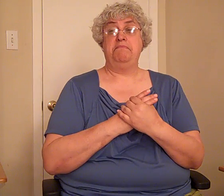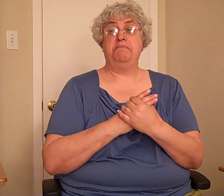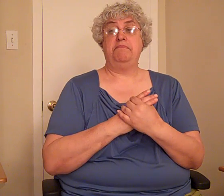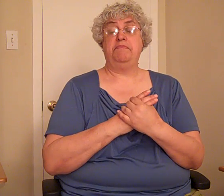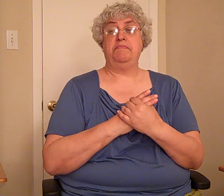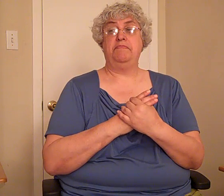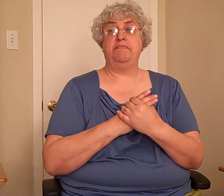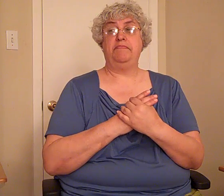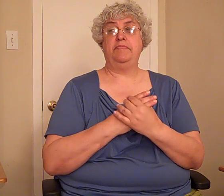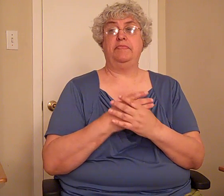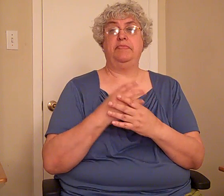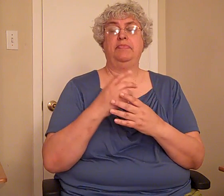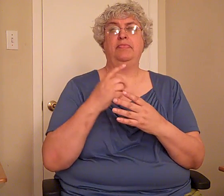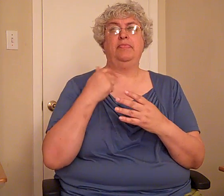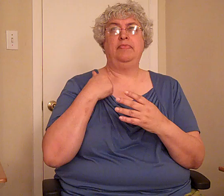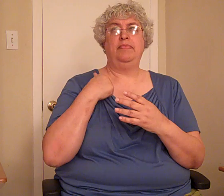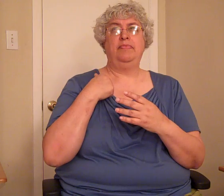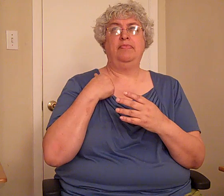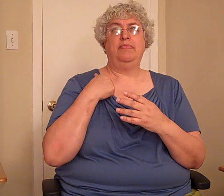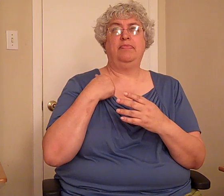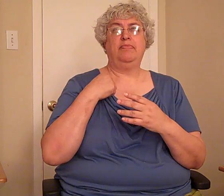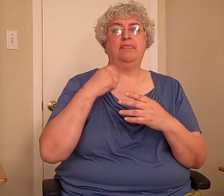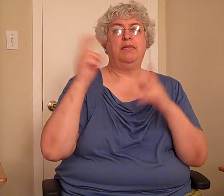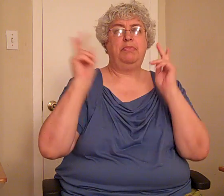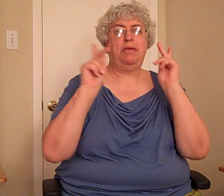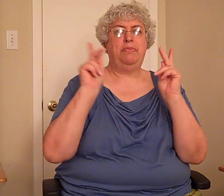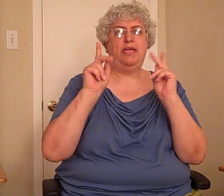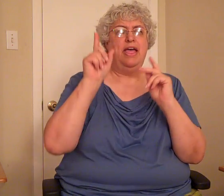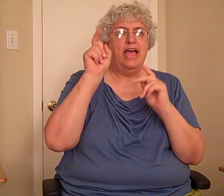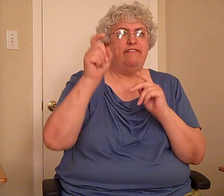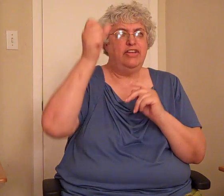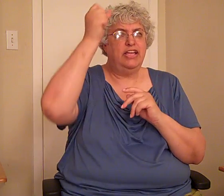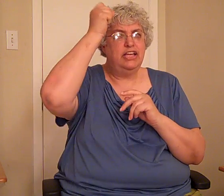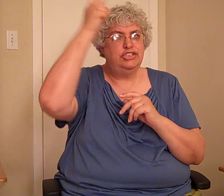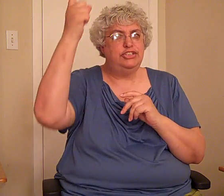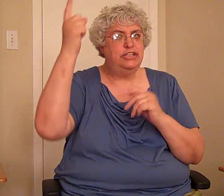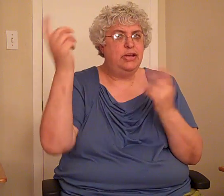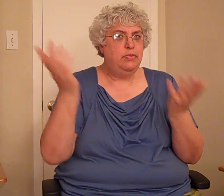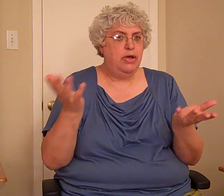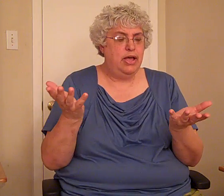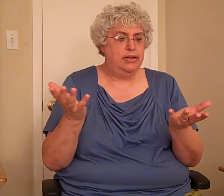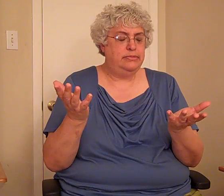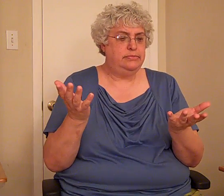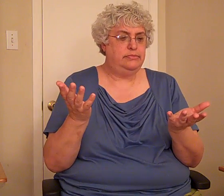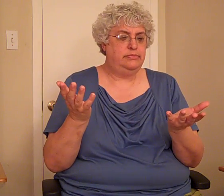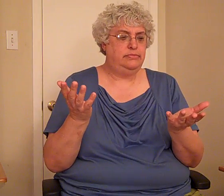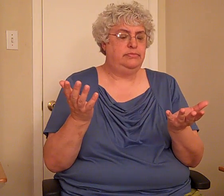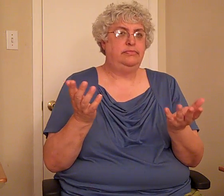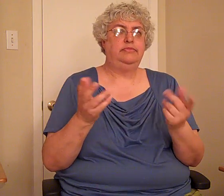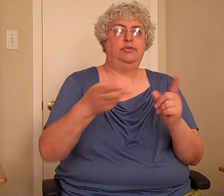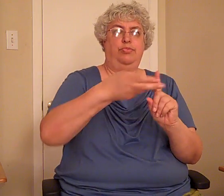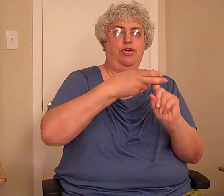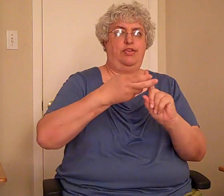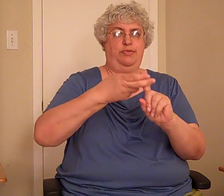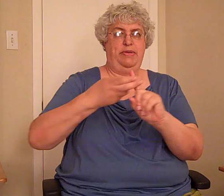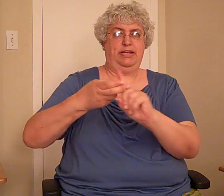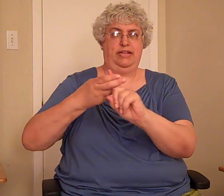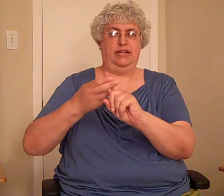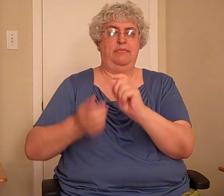one realization that we all have to come to grips with is that it's the most important element in the game of